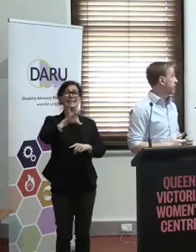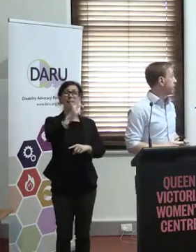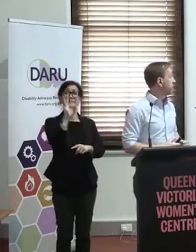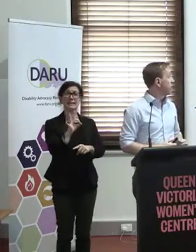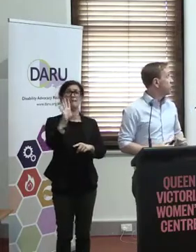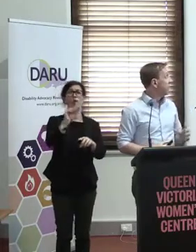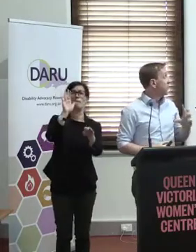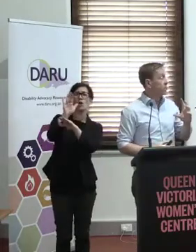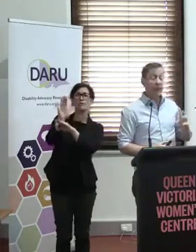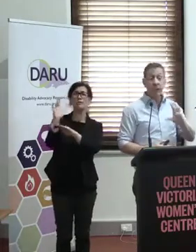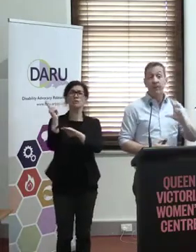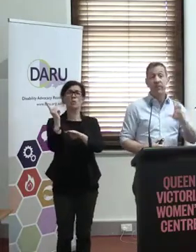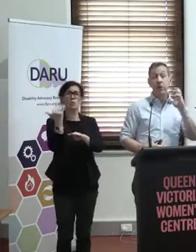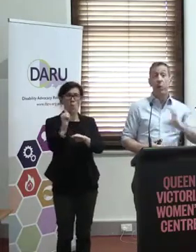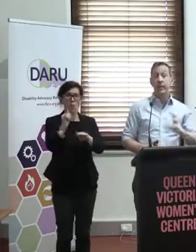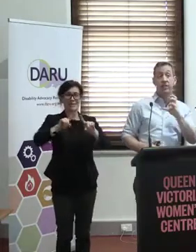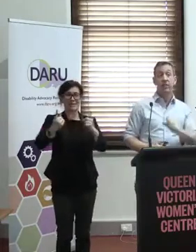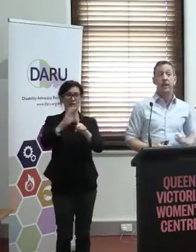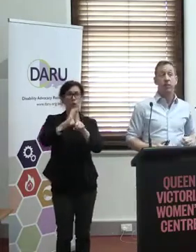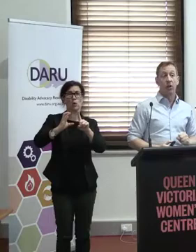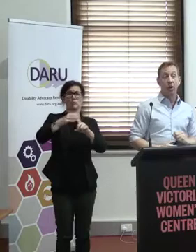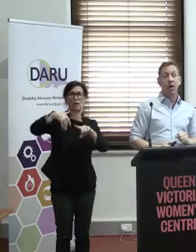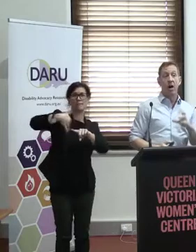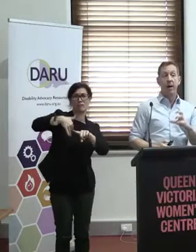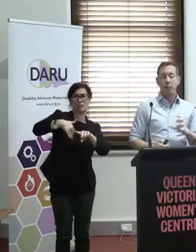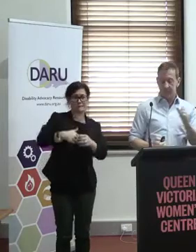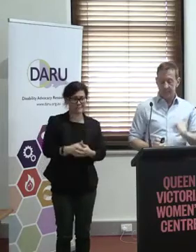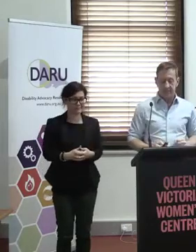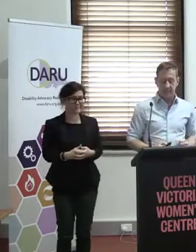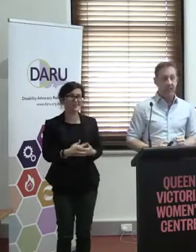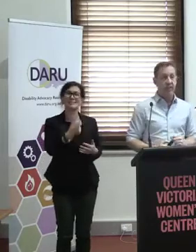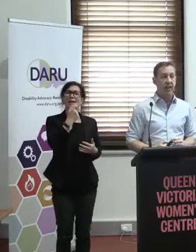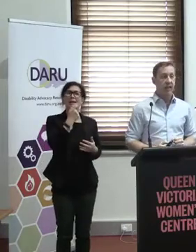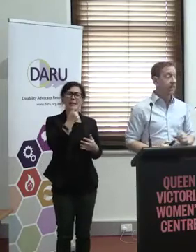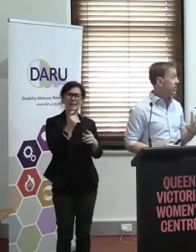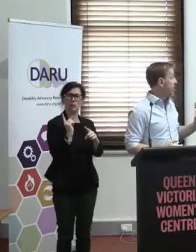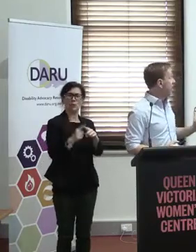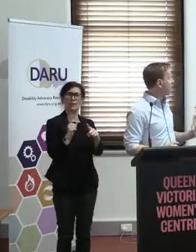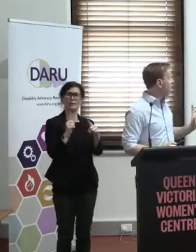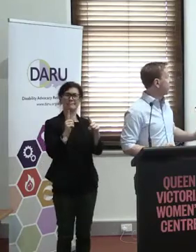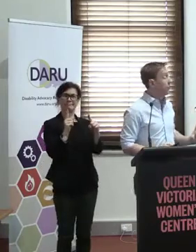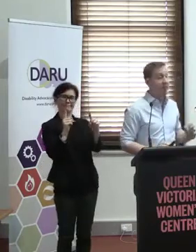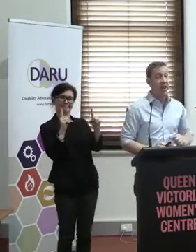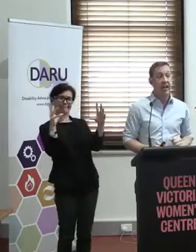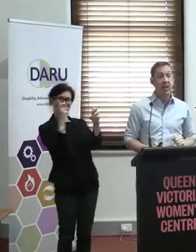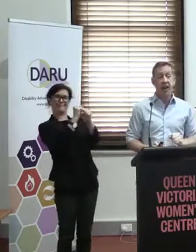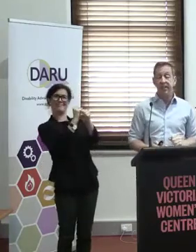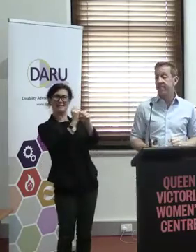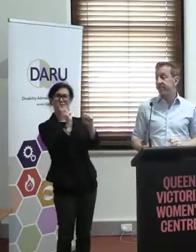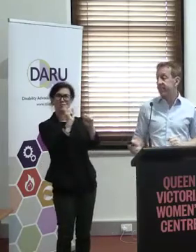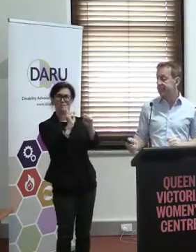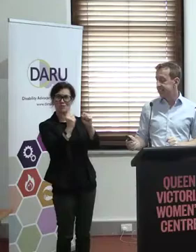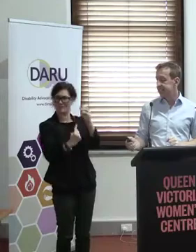backgrounds. So in terms of a quick snapshot about what some of the data are telling us, they're kind of some of the